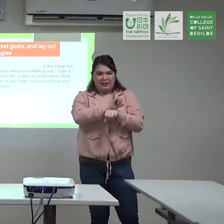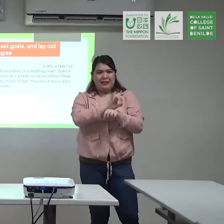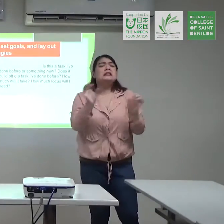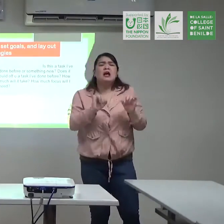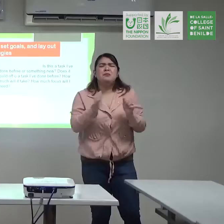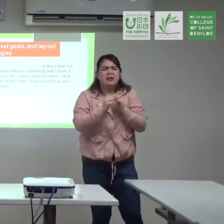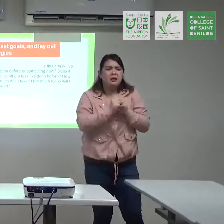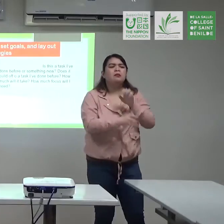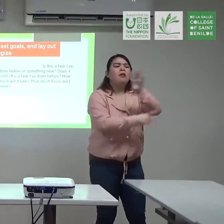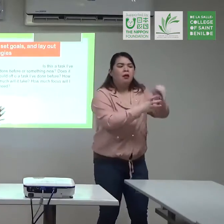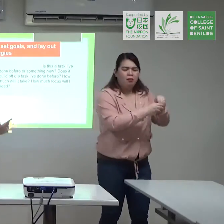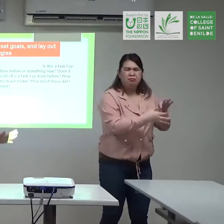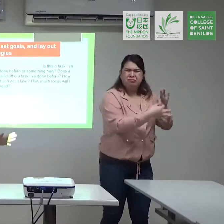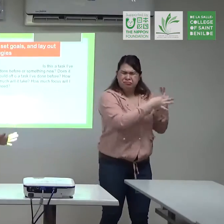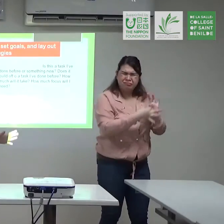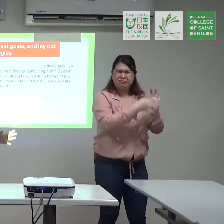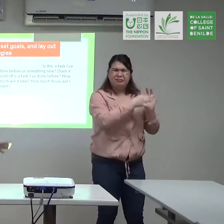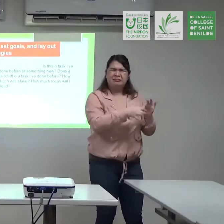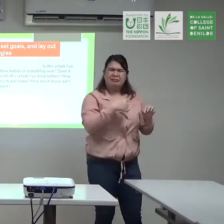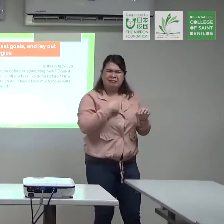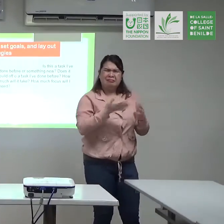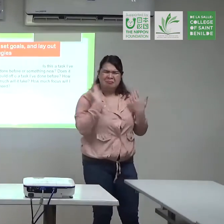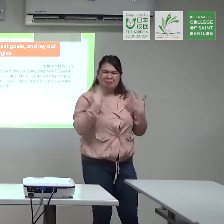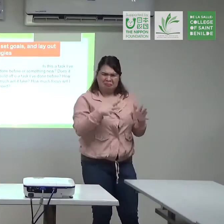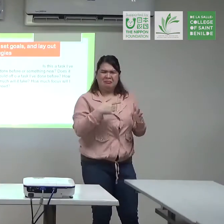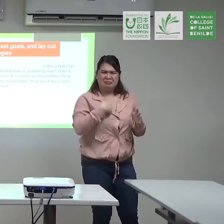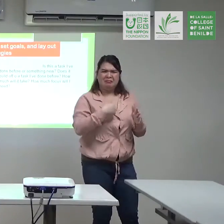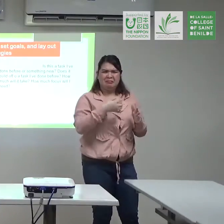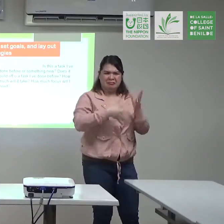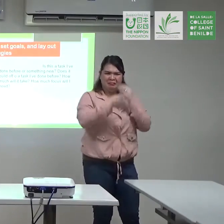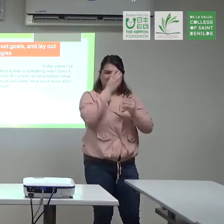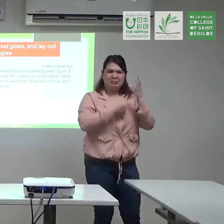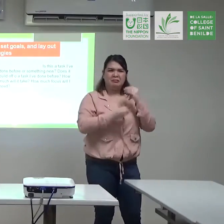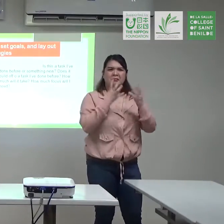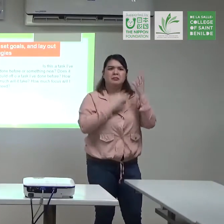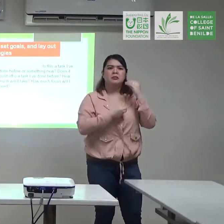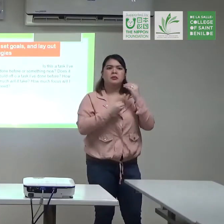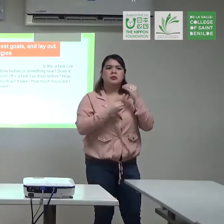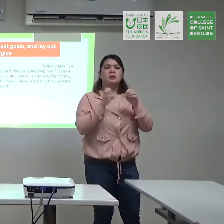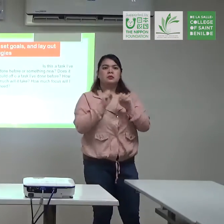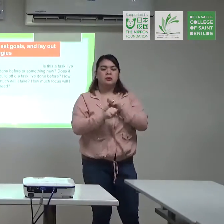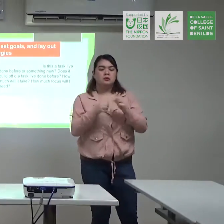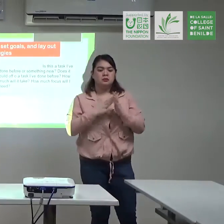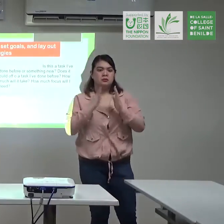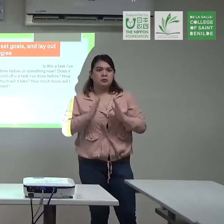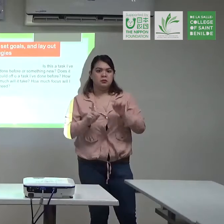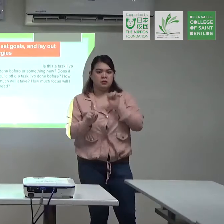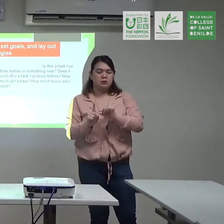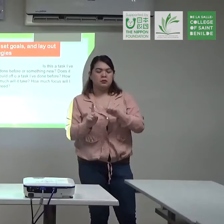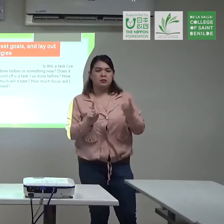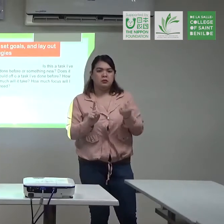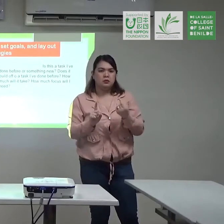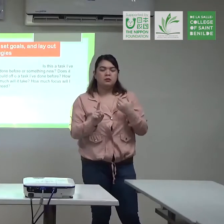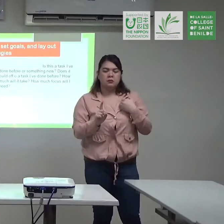interconnected, interrelated, lahat po. So, the student first thinks of